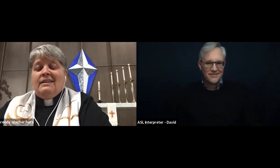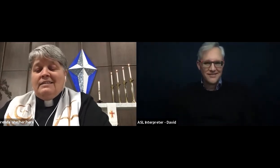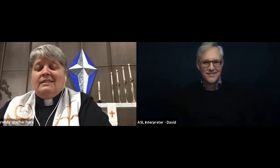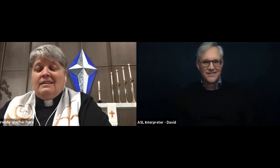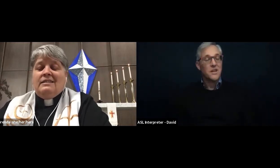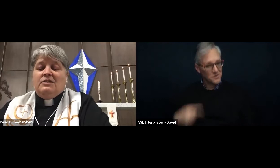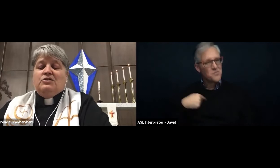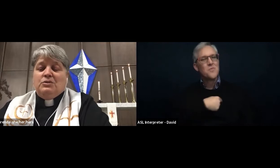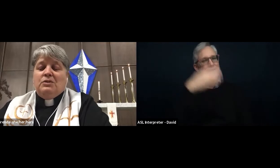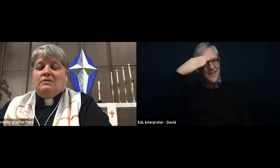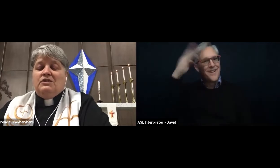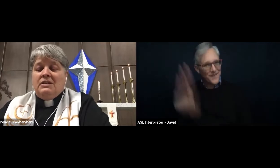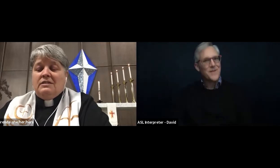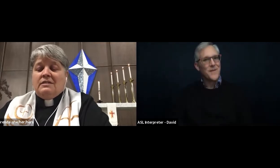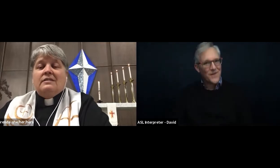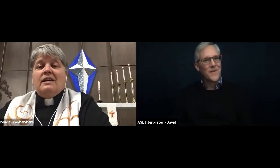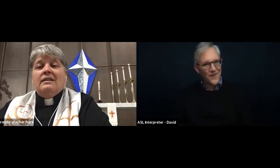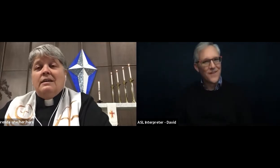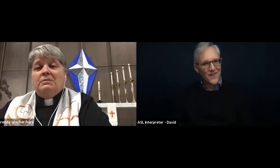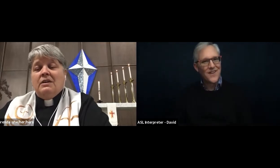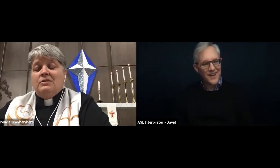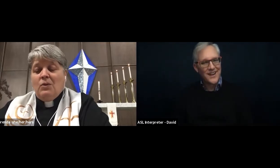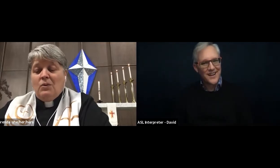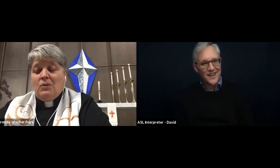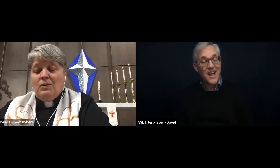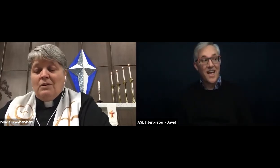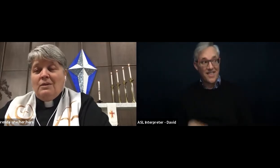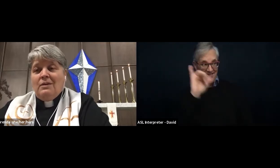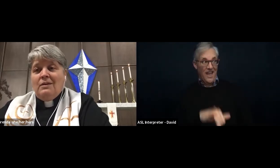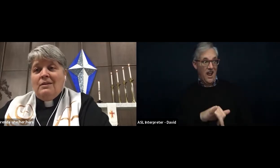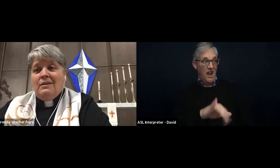And it is in this truth of Jesus that keeps us whole,